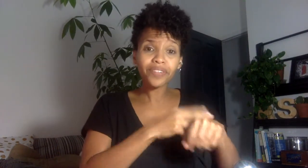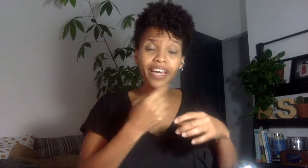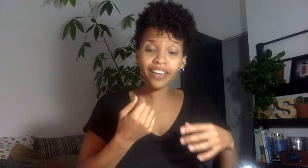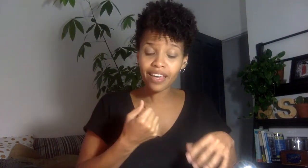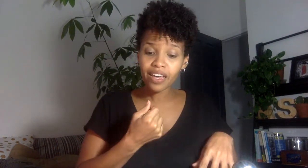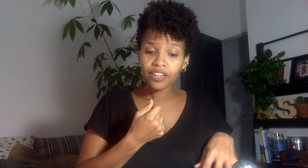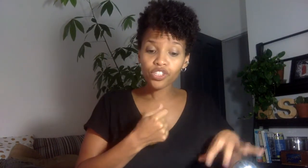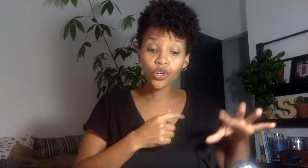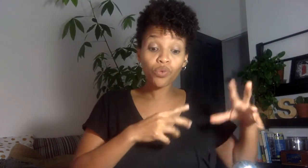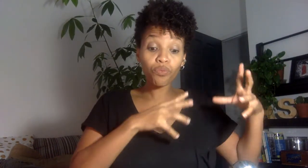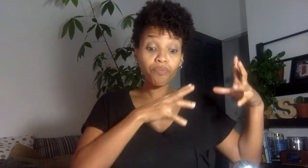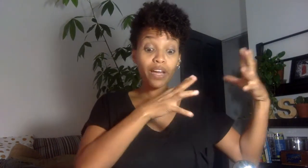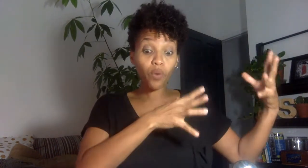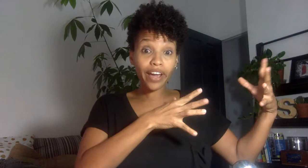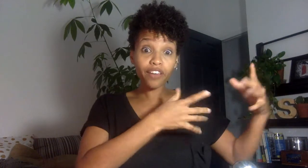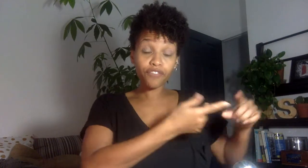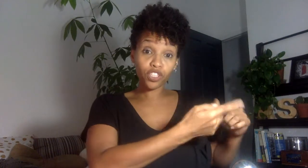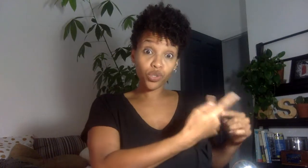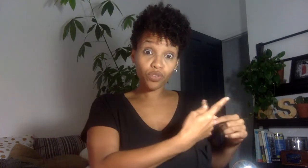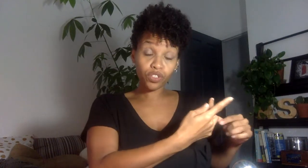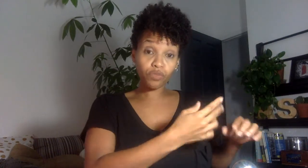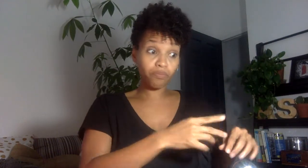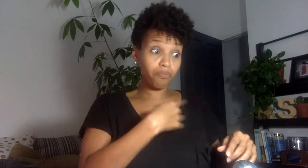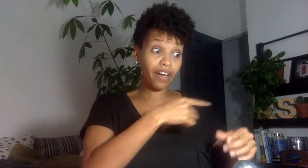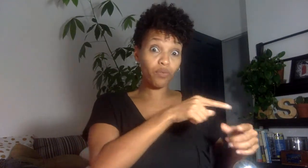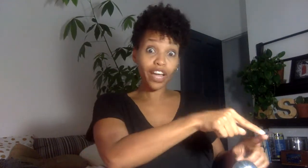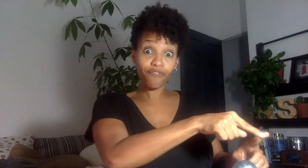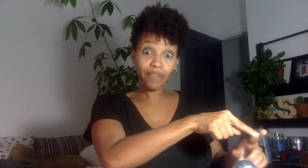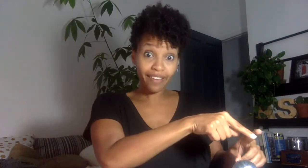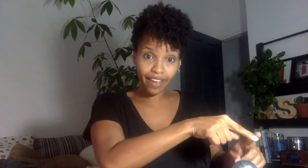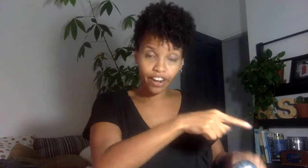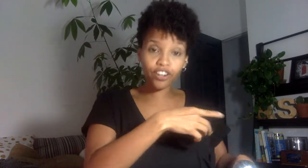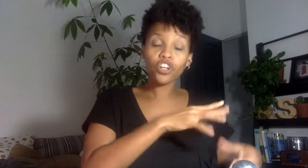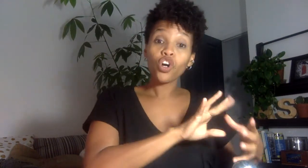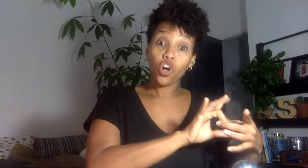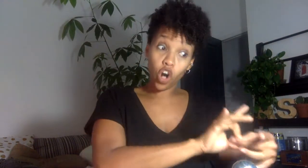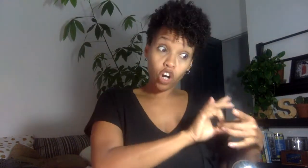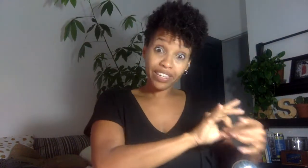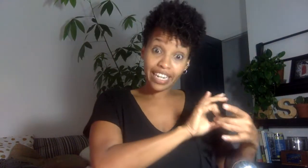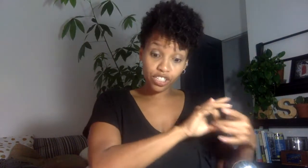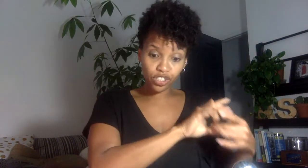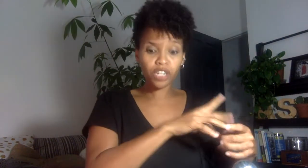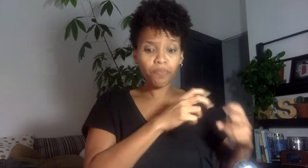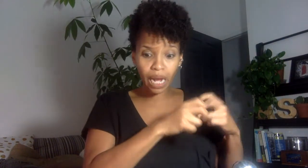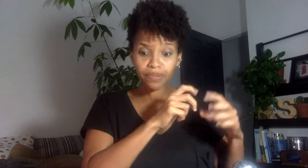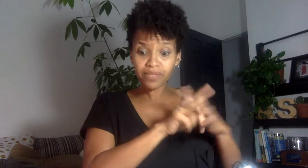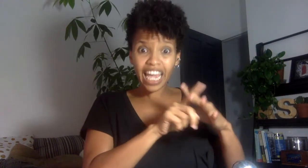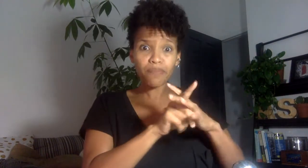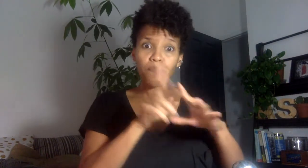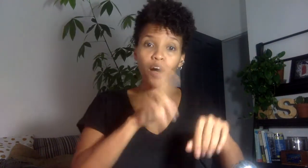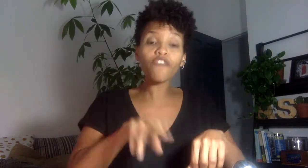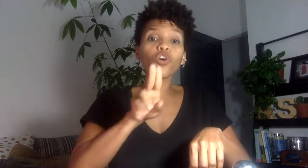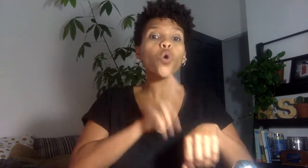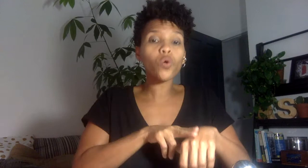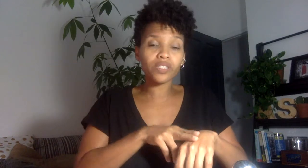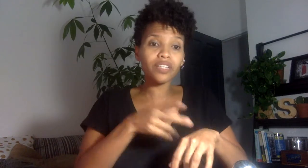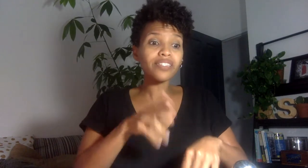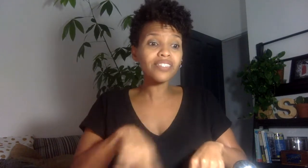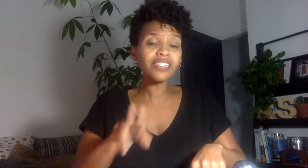okay, so my wife being there, our relationship, problems came up, of course. And this is a